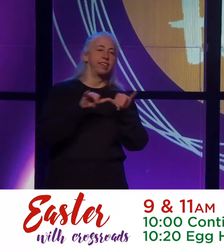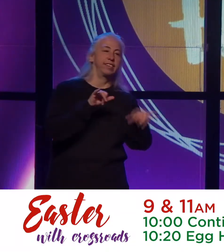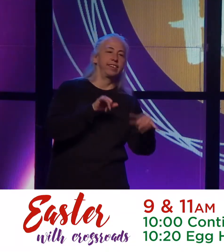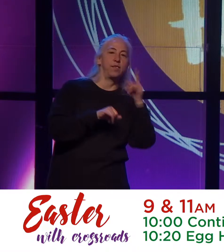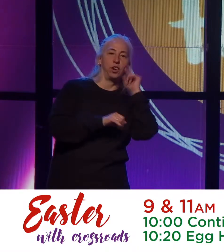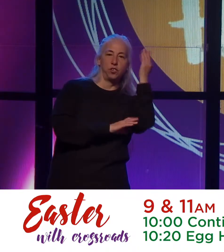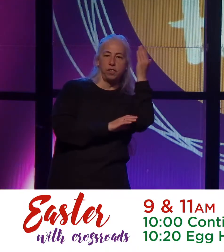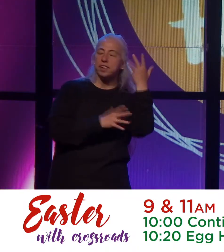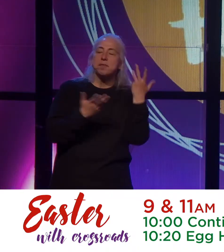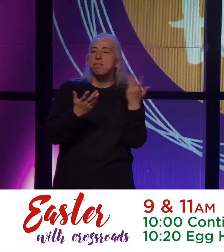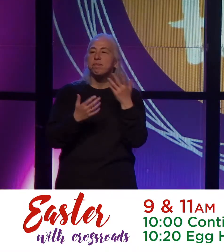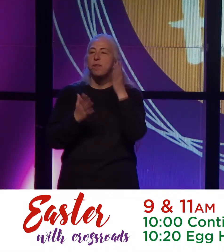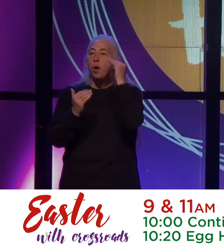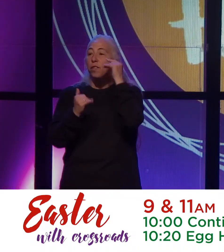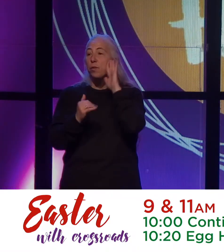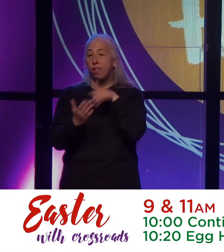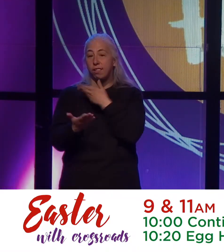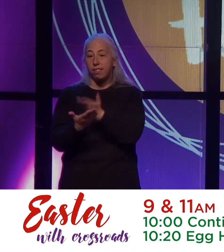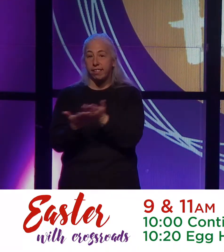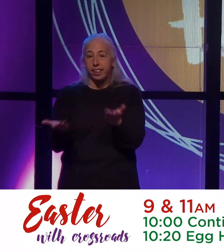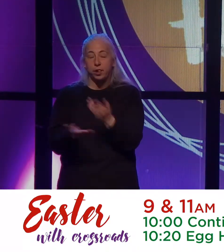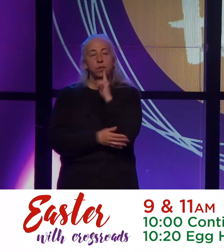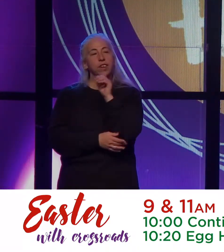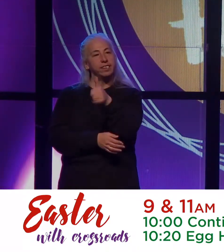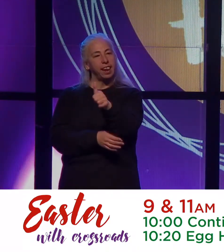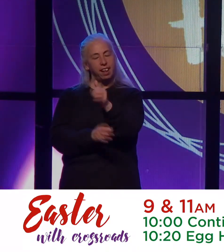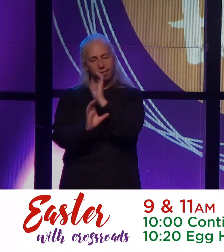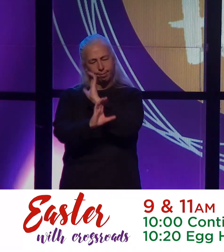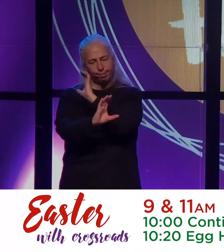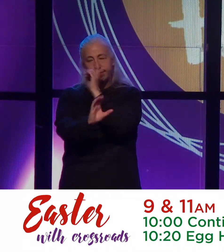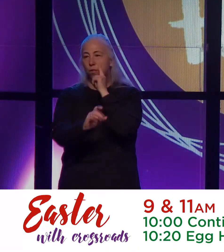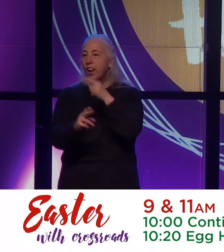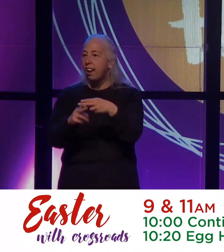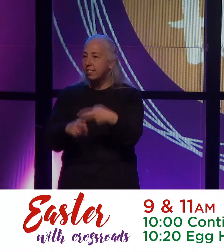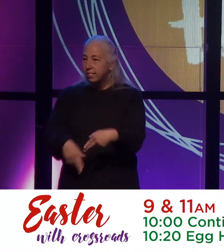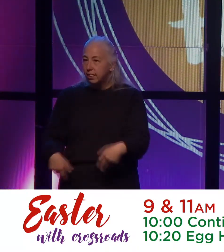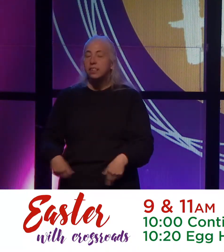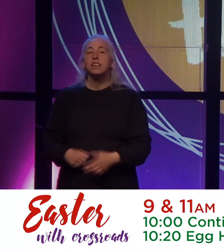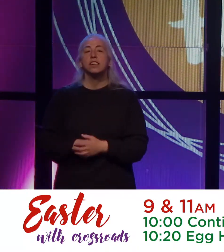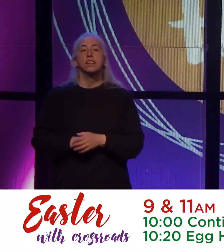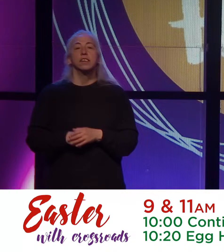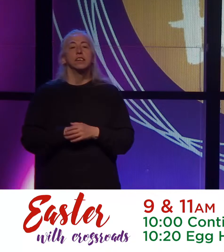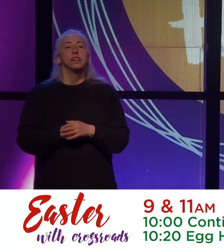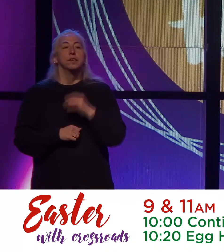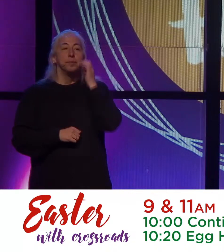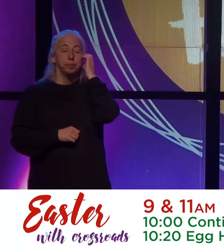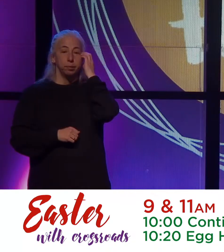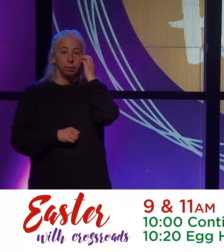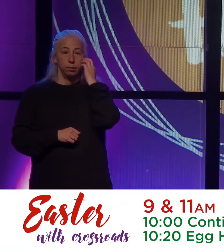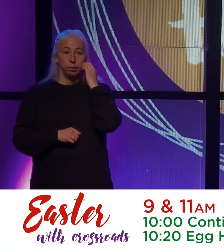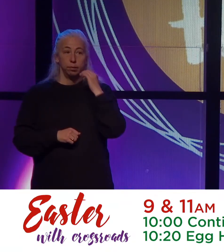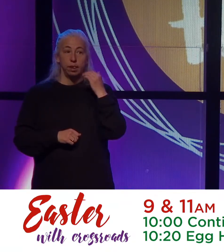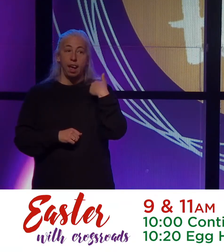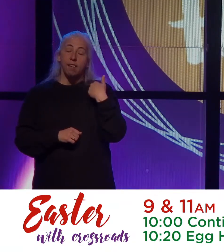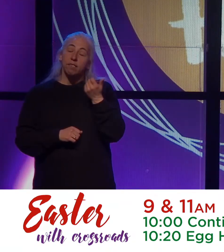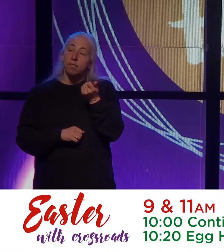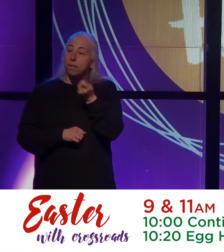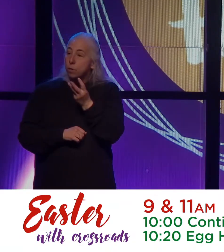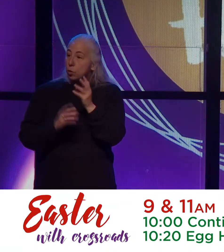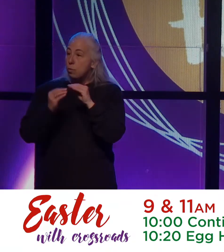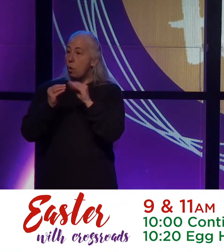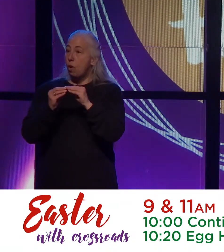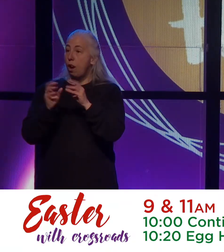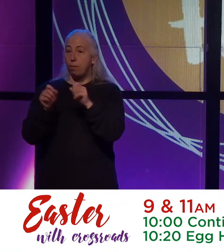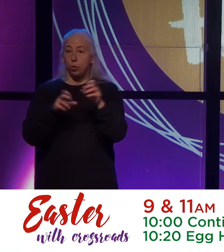Now, with Easter being such a big weekend around here, it means a little extra opportunities to volunteer as